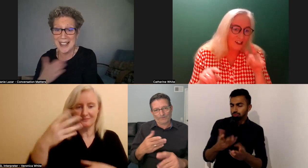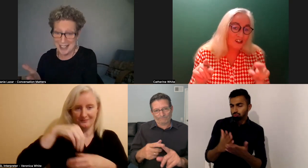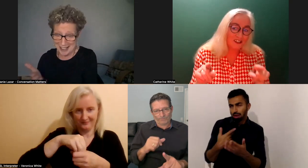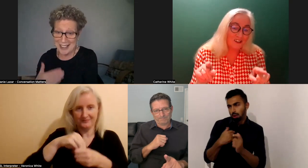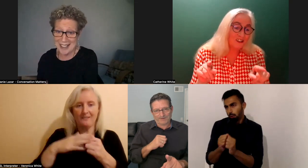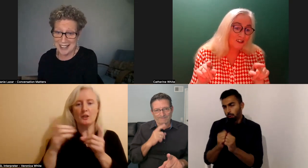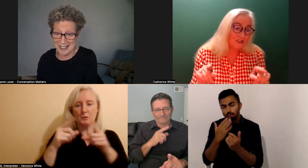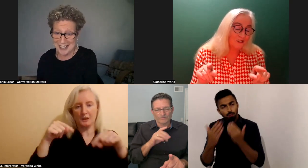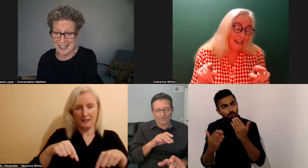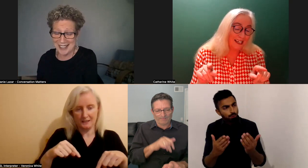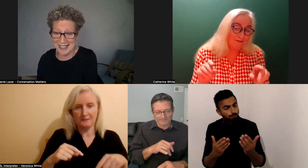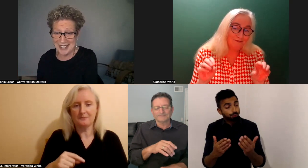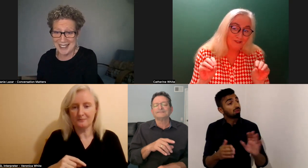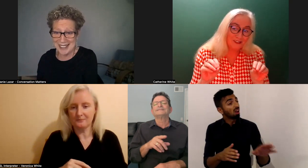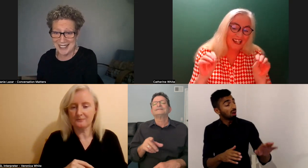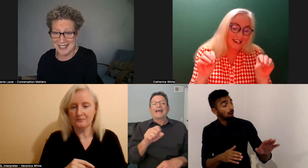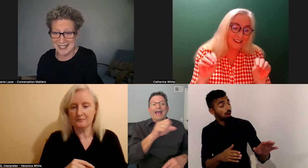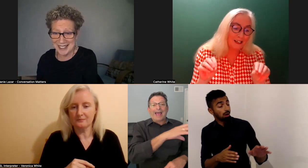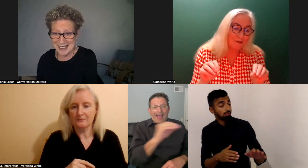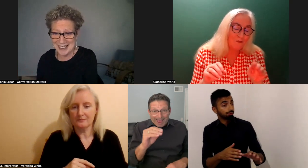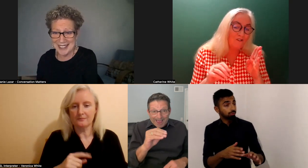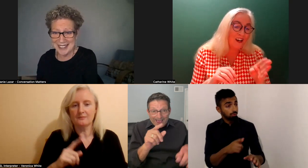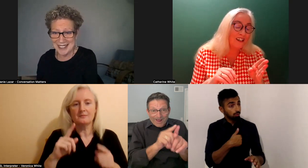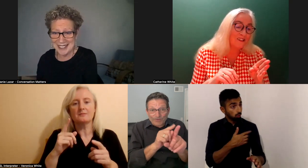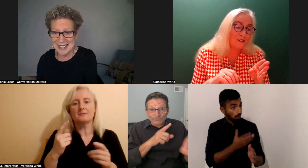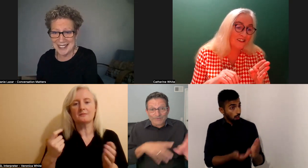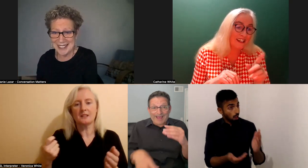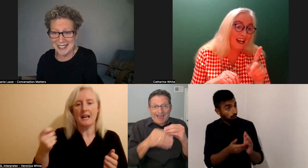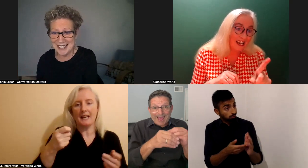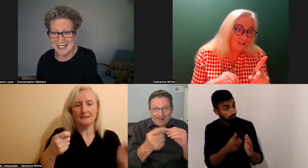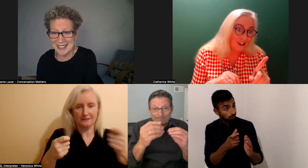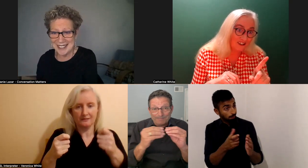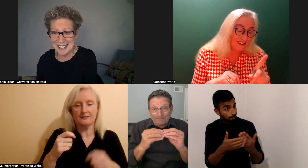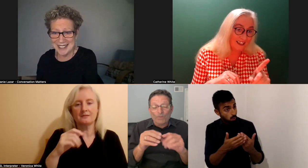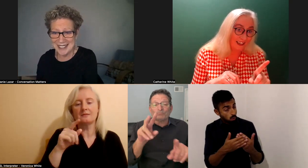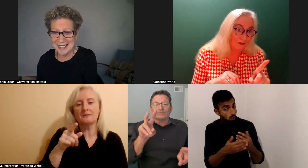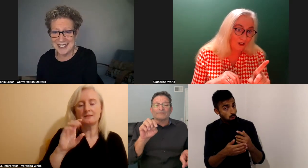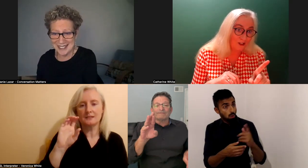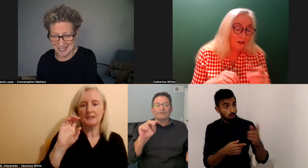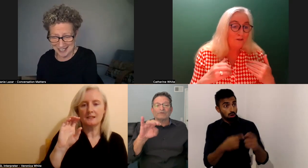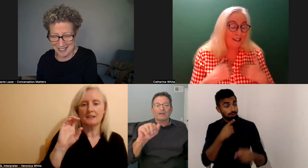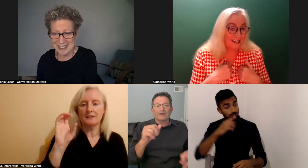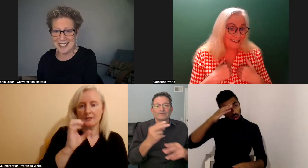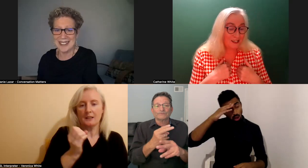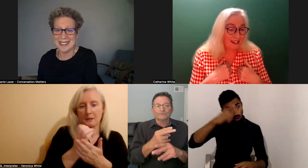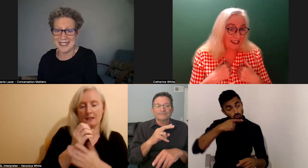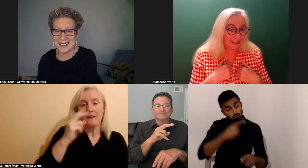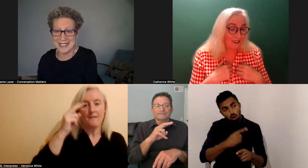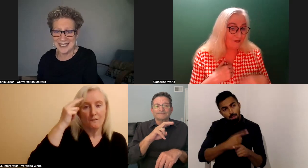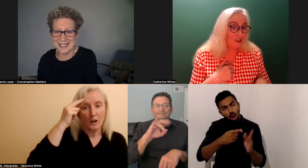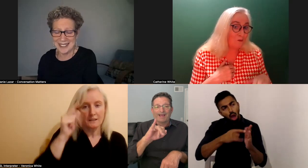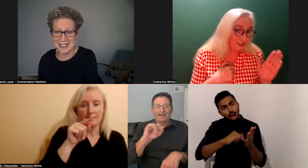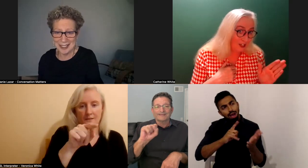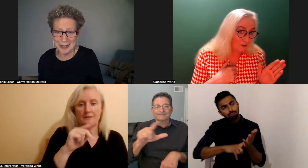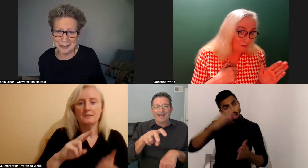this. And just to do just to add a little bit more, Veronica's using Irish Sign Language, because that's my